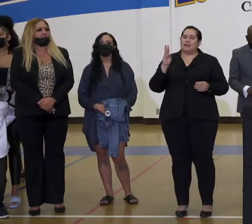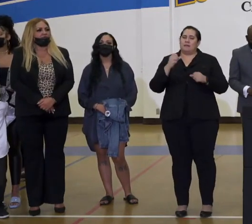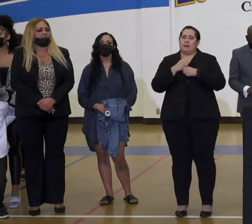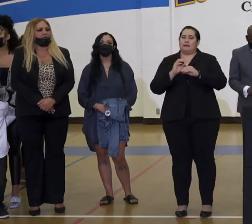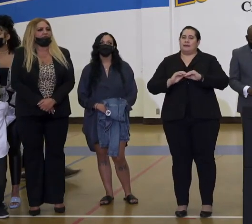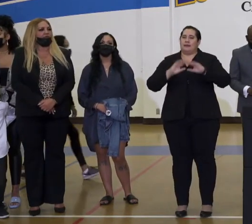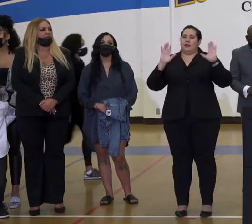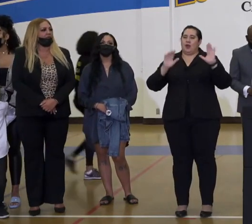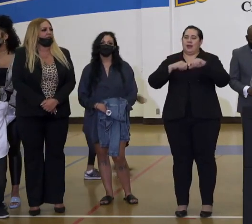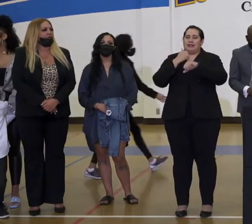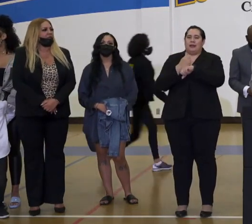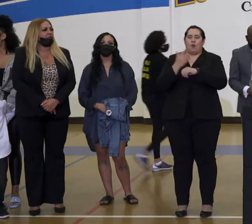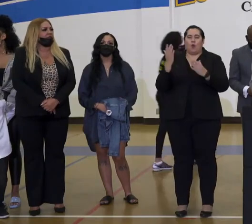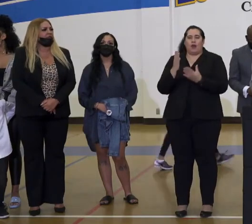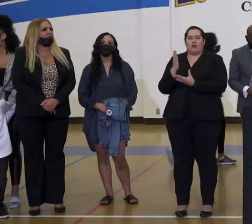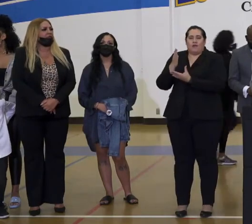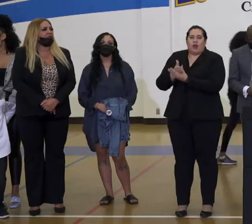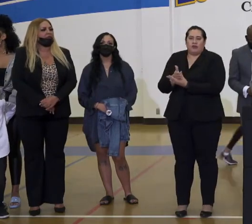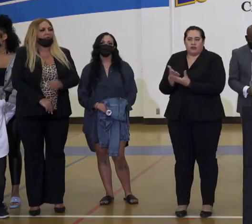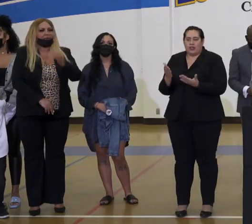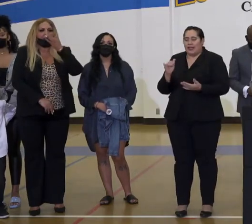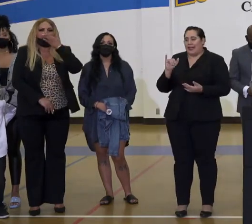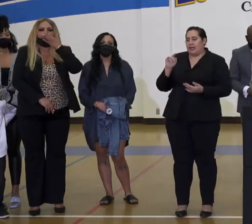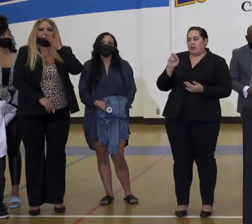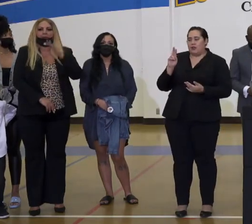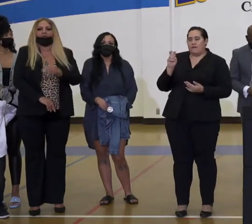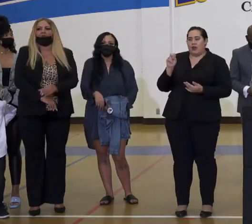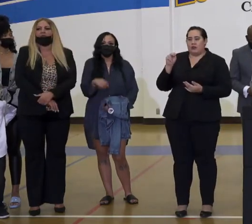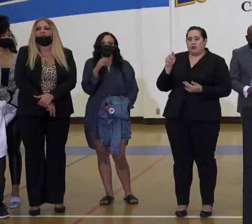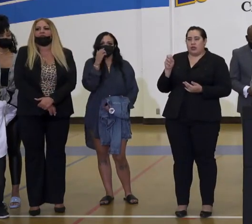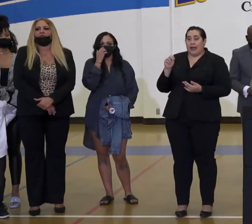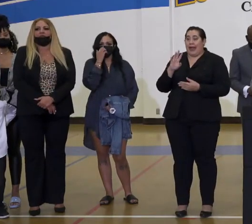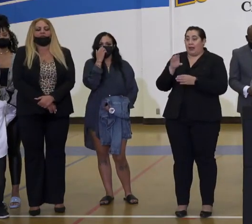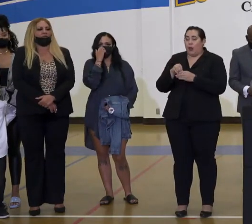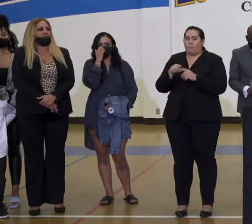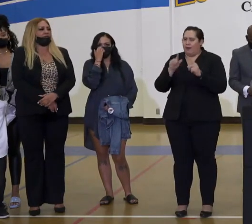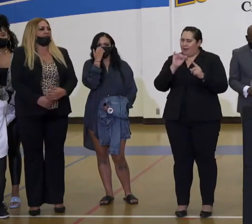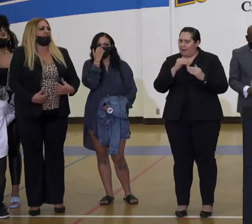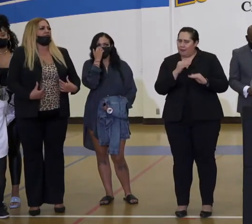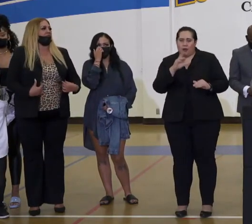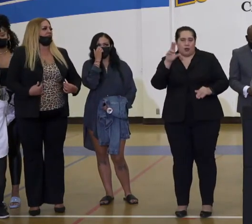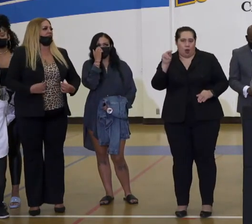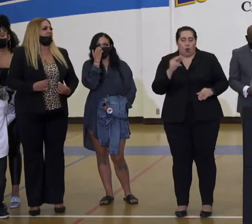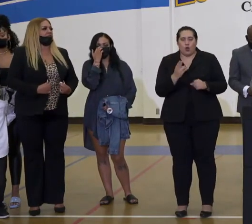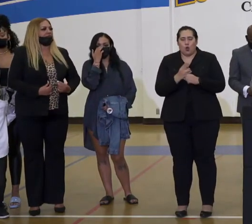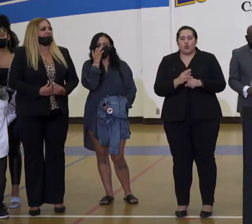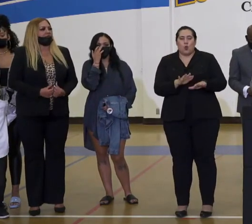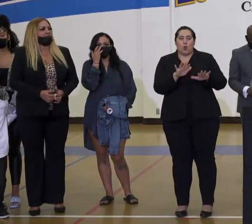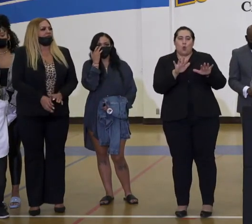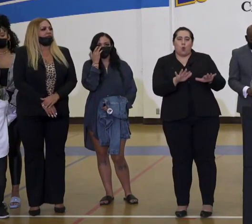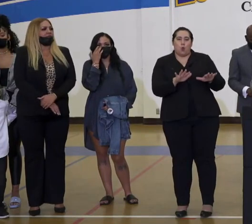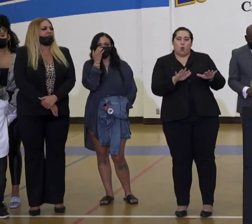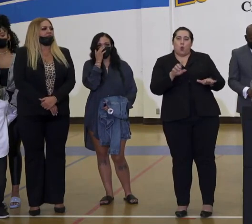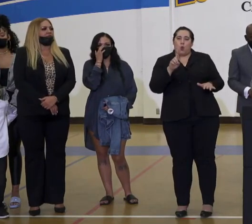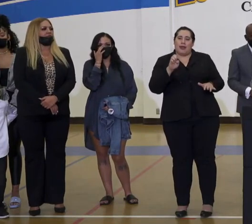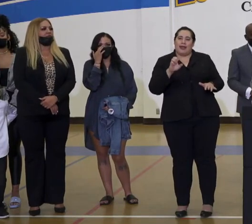clarifies and establishes intervention to include, but not limited to, the use of de-escalation